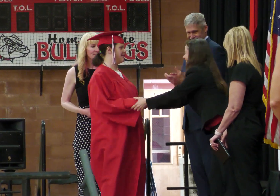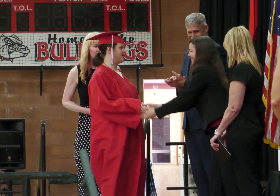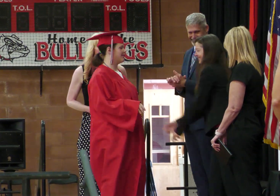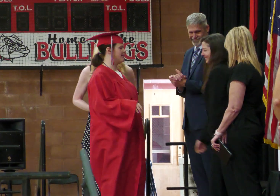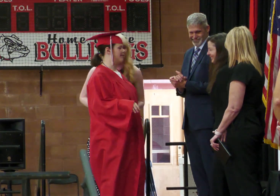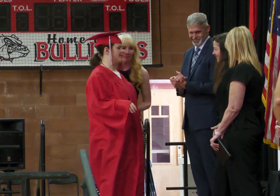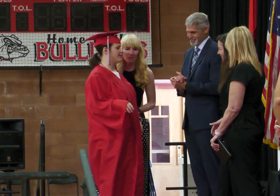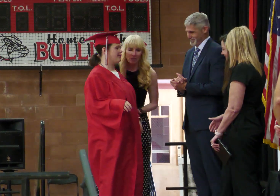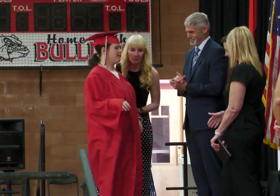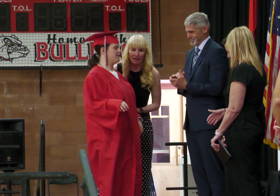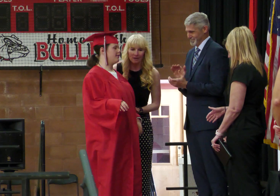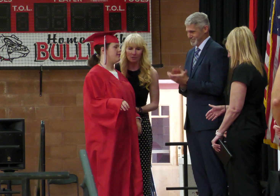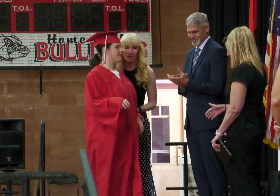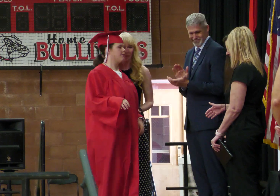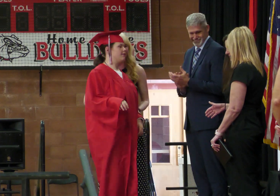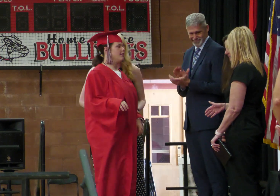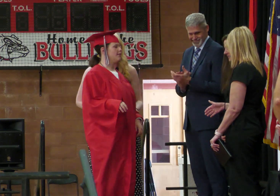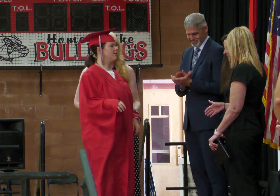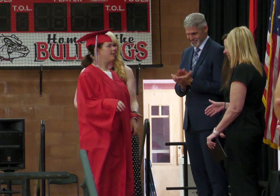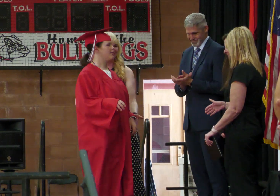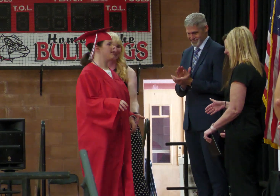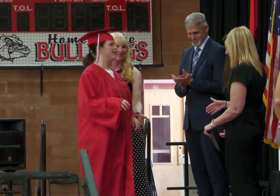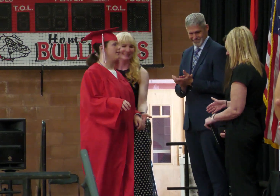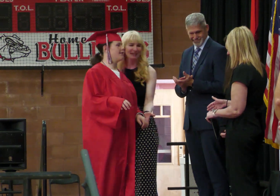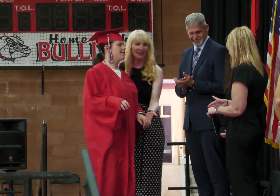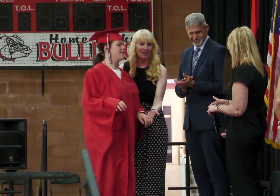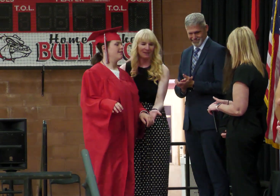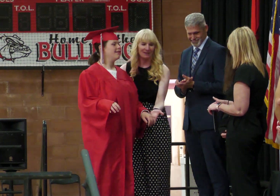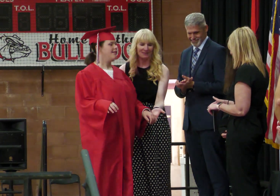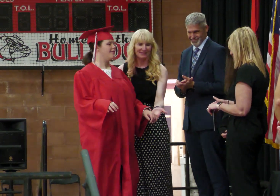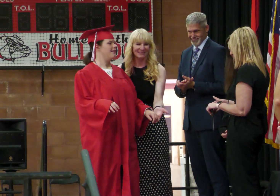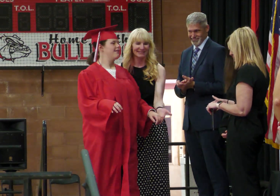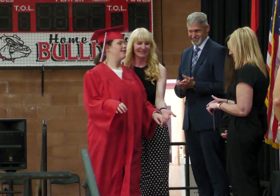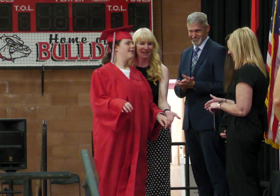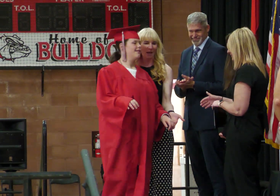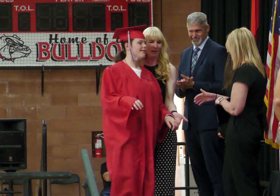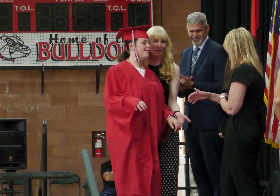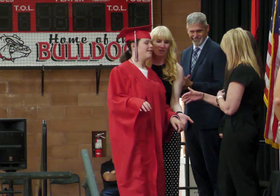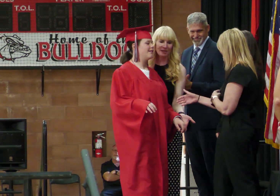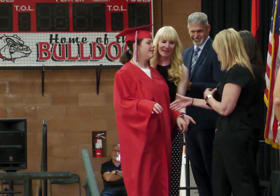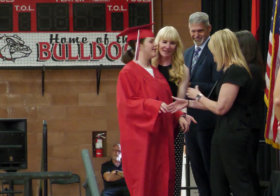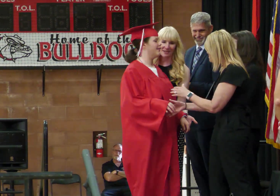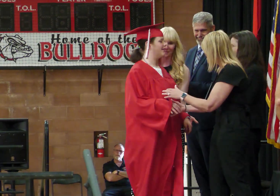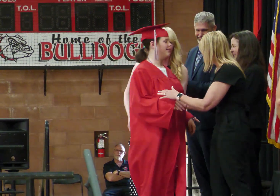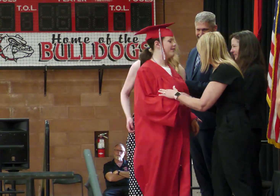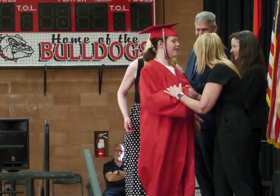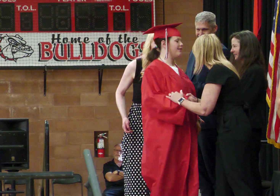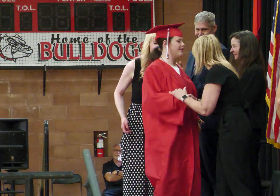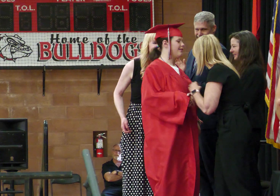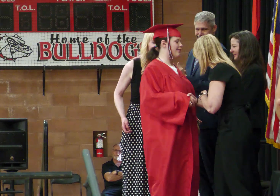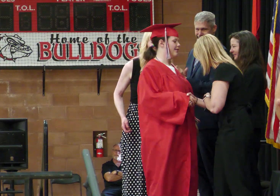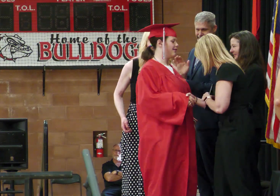Wildine, of Miss Tara Spangler, and accepting her diploma.